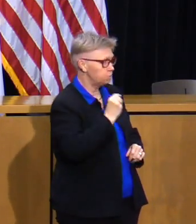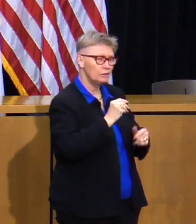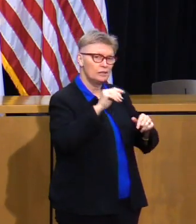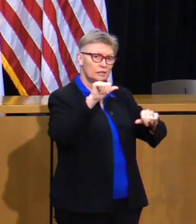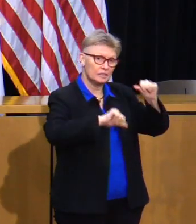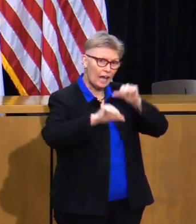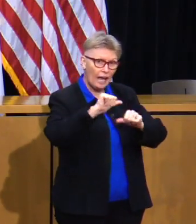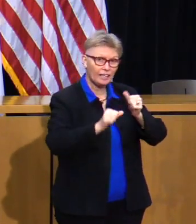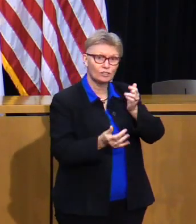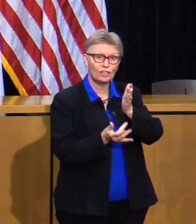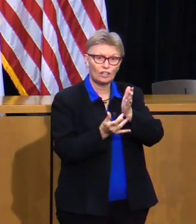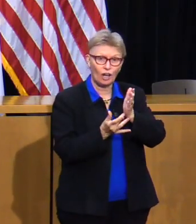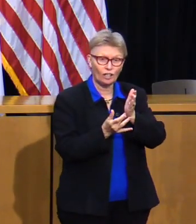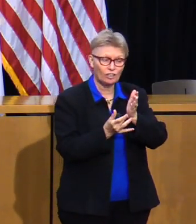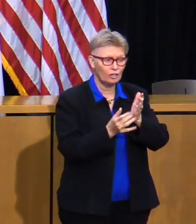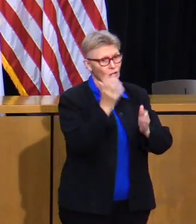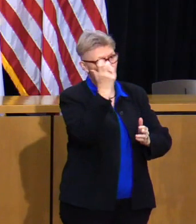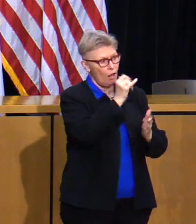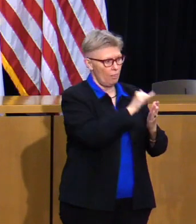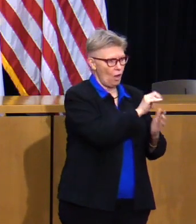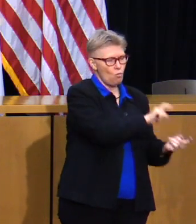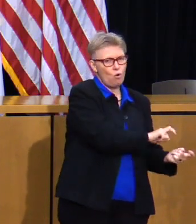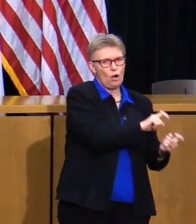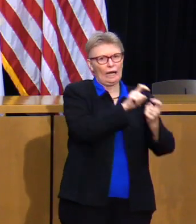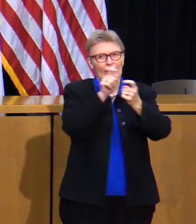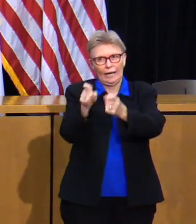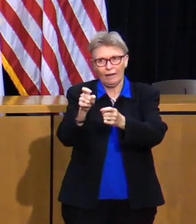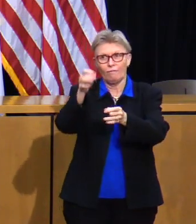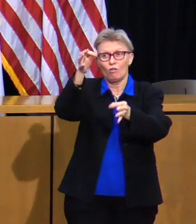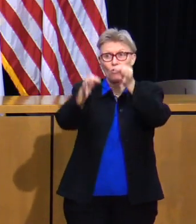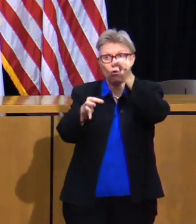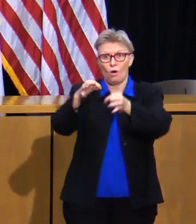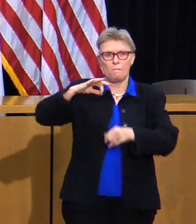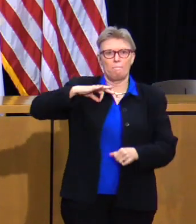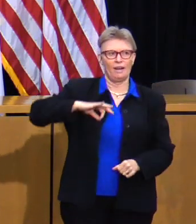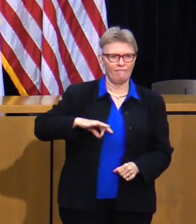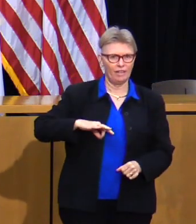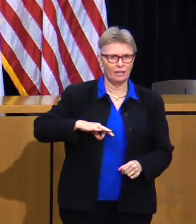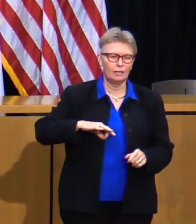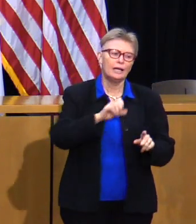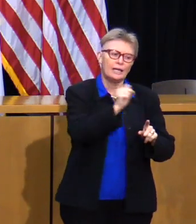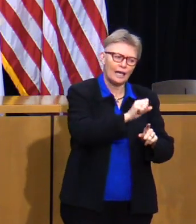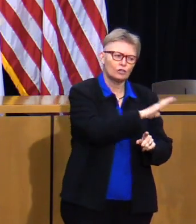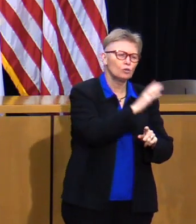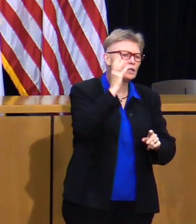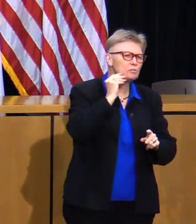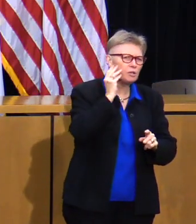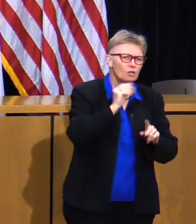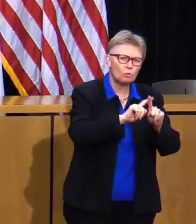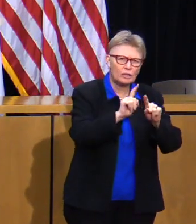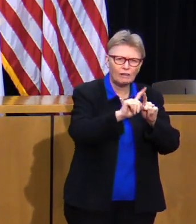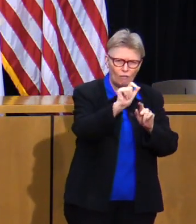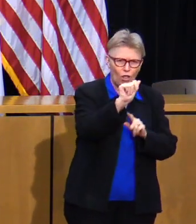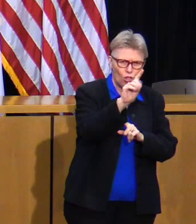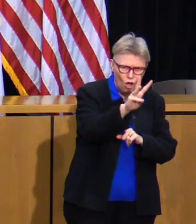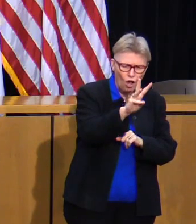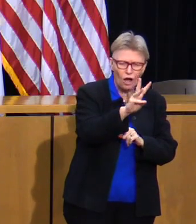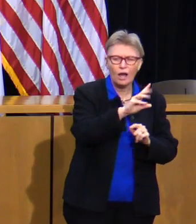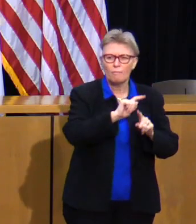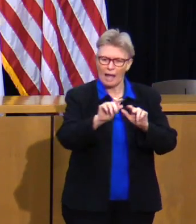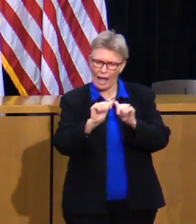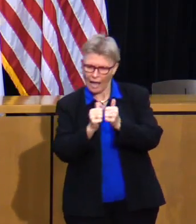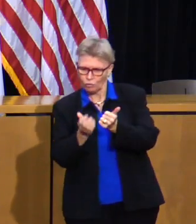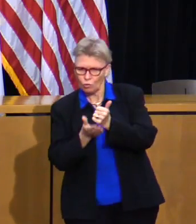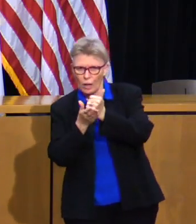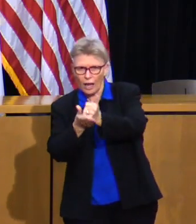be a terrific asset to the court on more than just case law. Each branch of the government will need to deploy technology in more